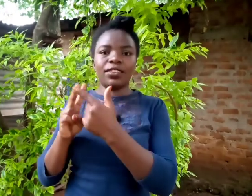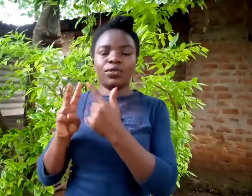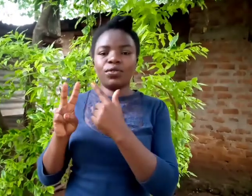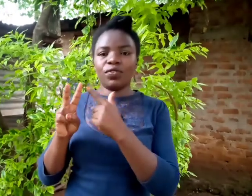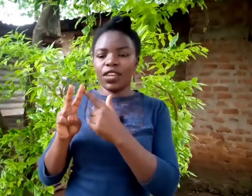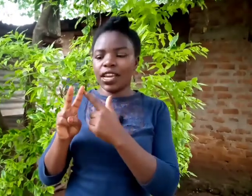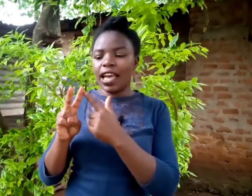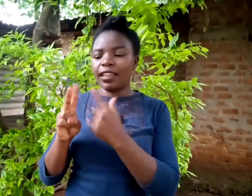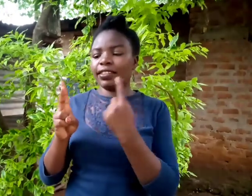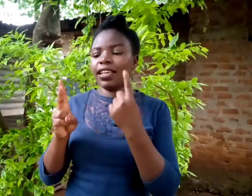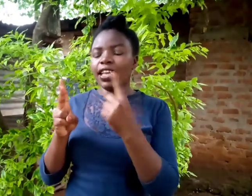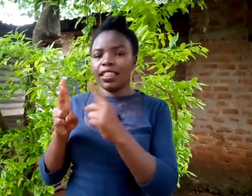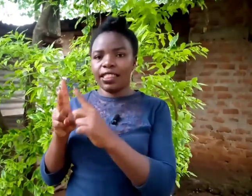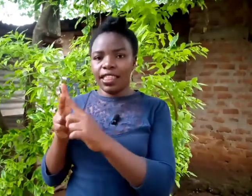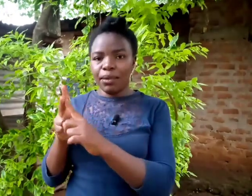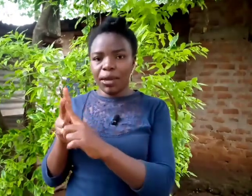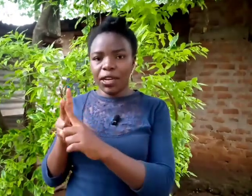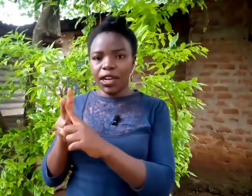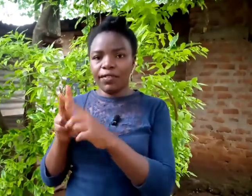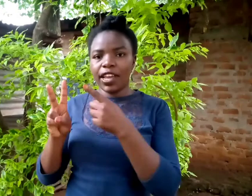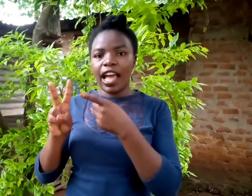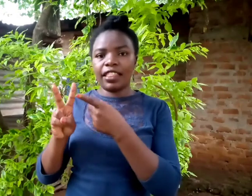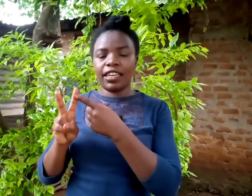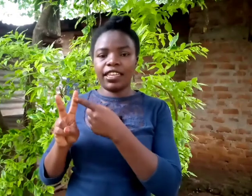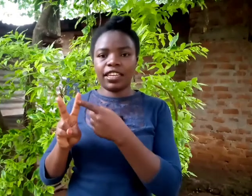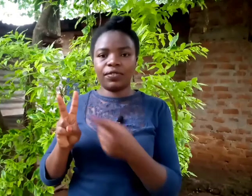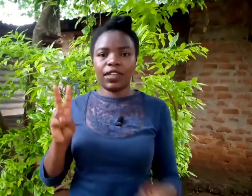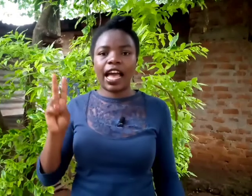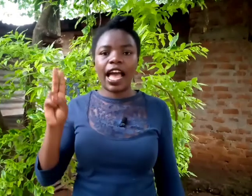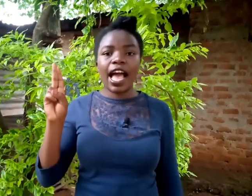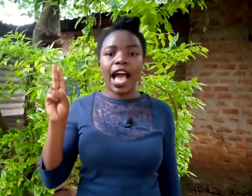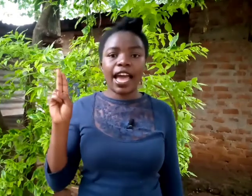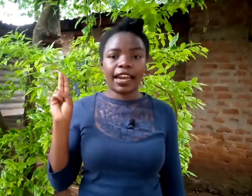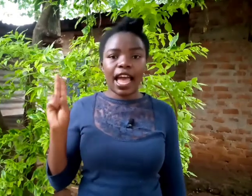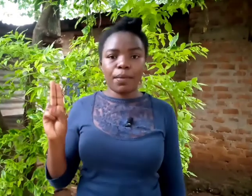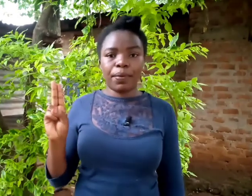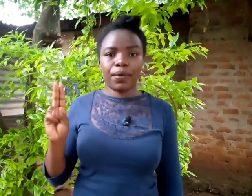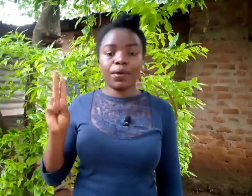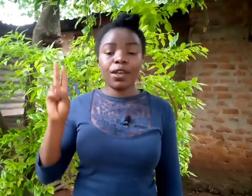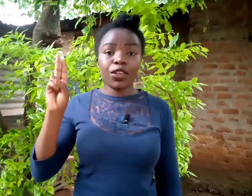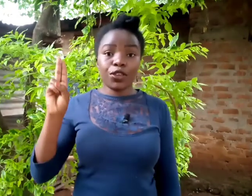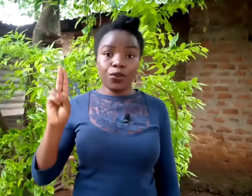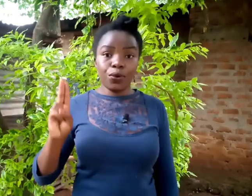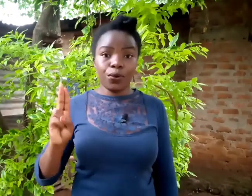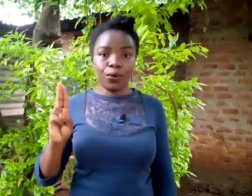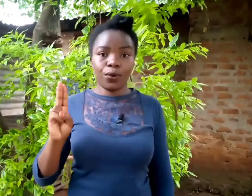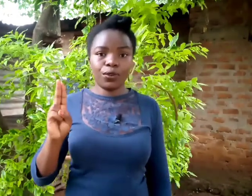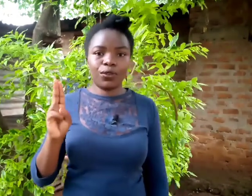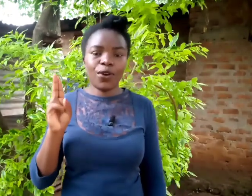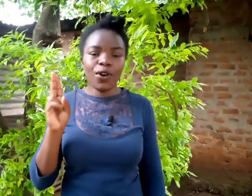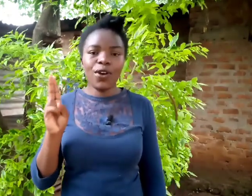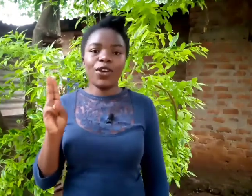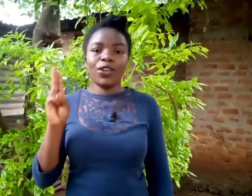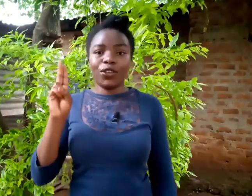two fingers, the middle finger and the index finger, are up. U. So